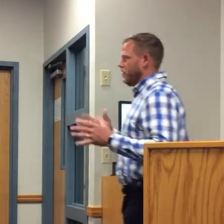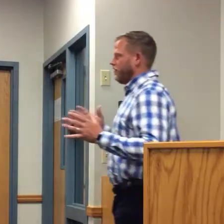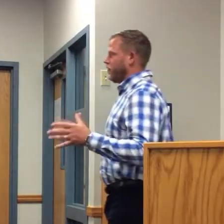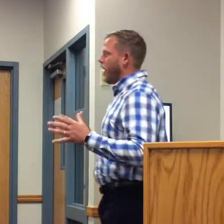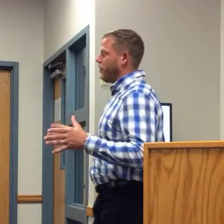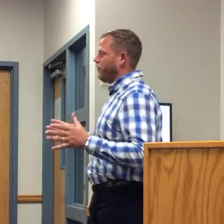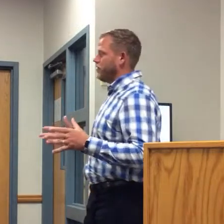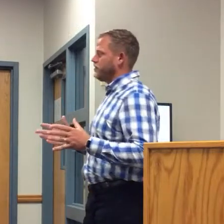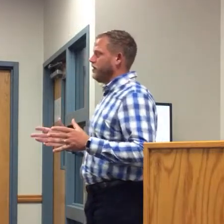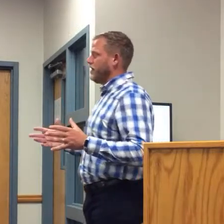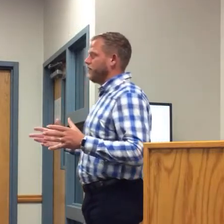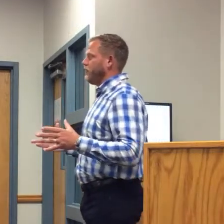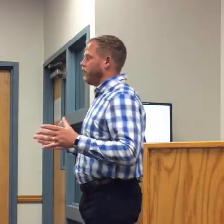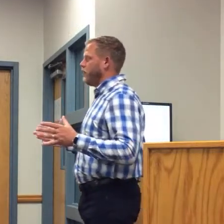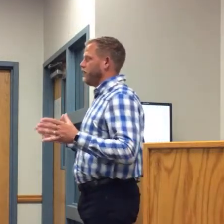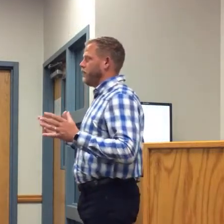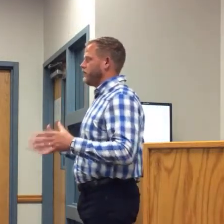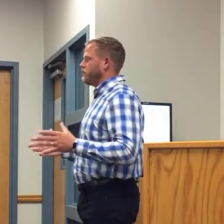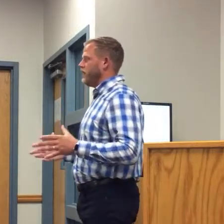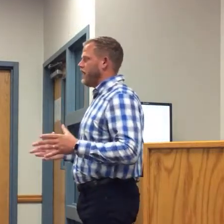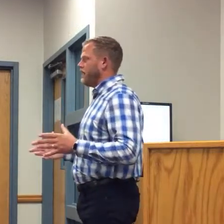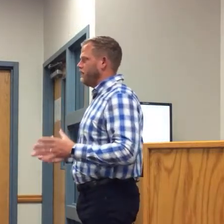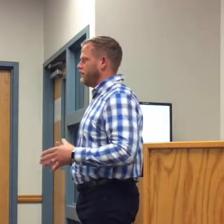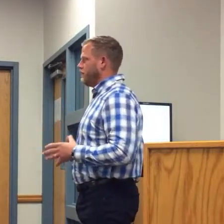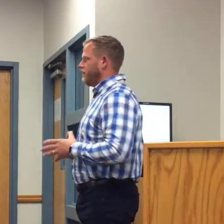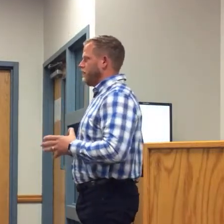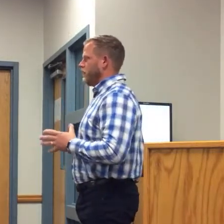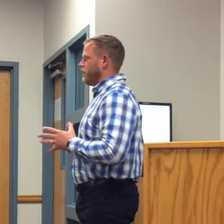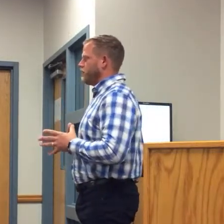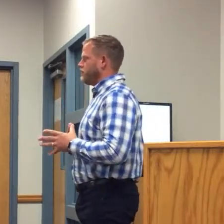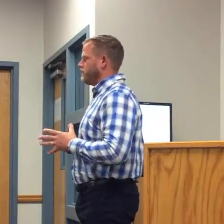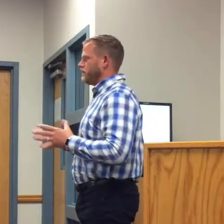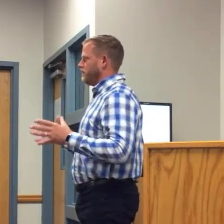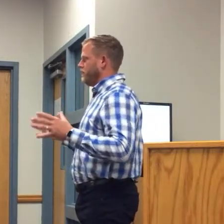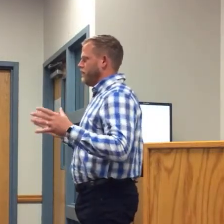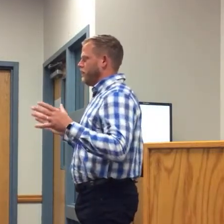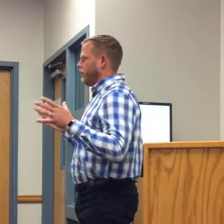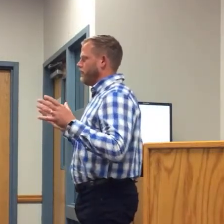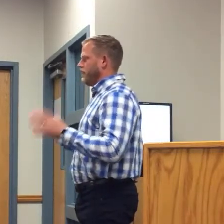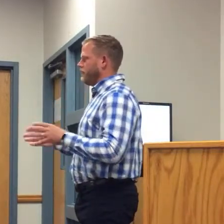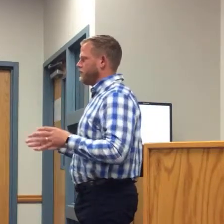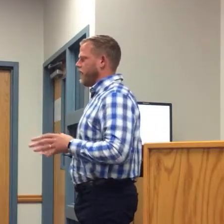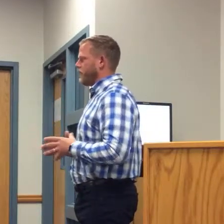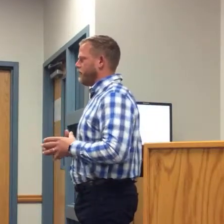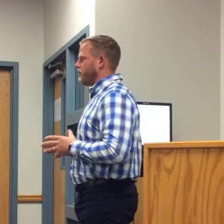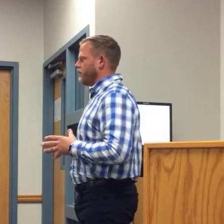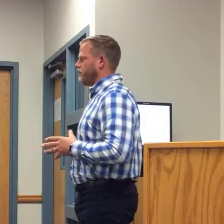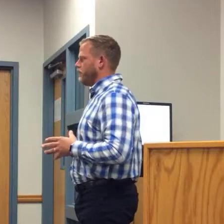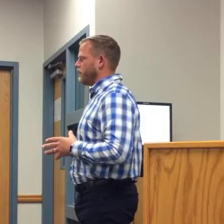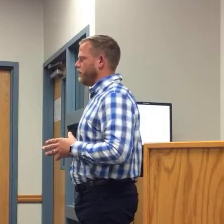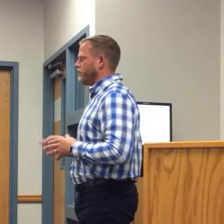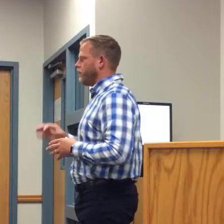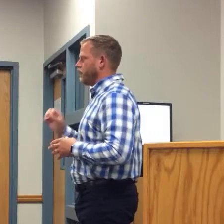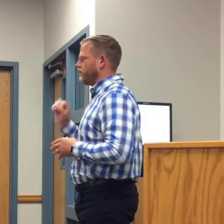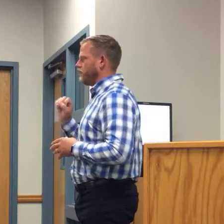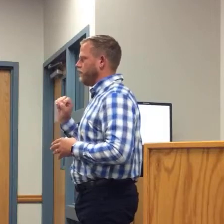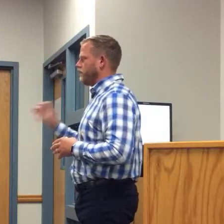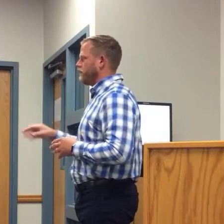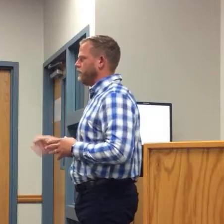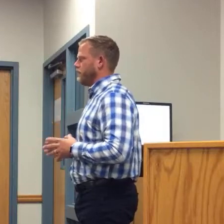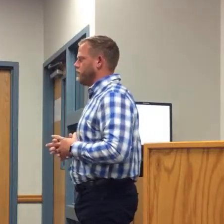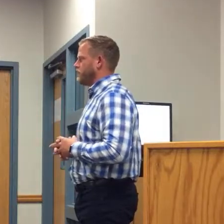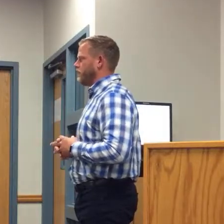issues. So I would eventually like to be where the month of July, our coaches, the only thing they're talking to their kids for